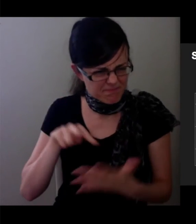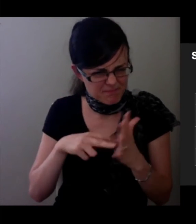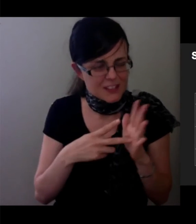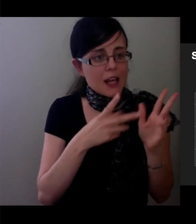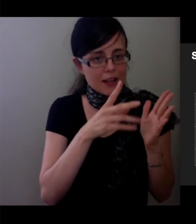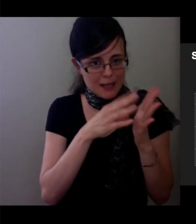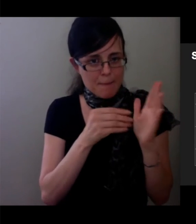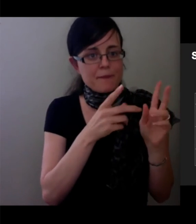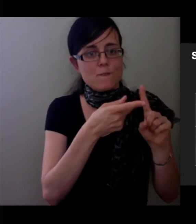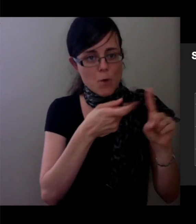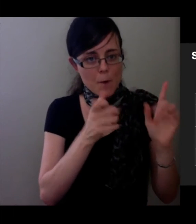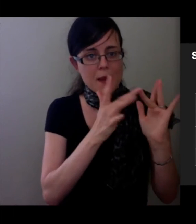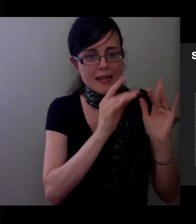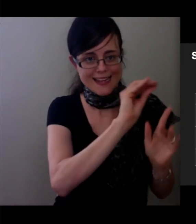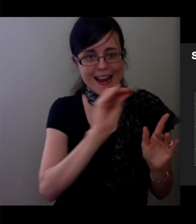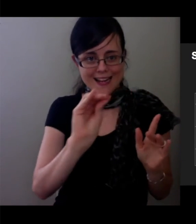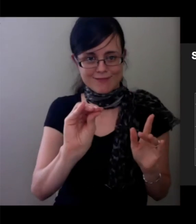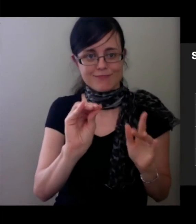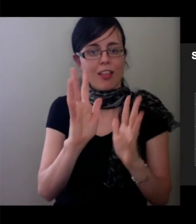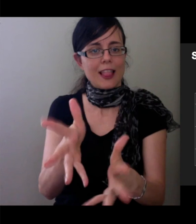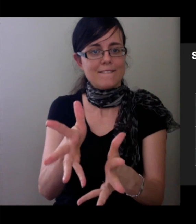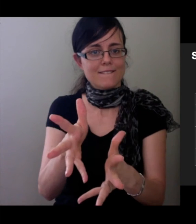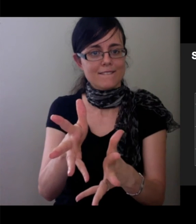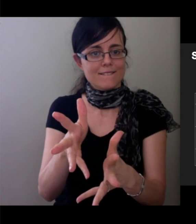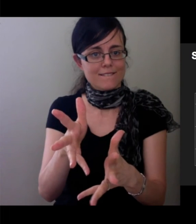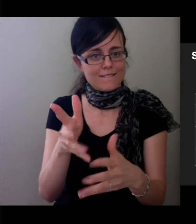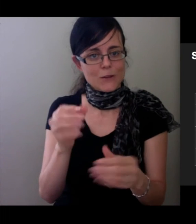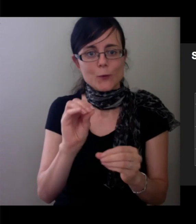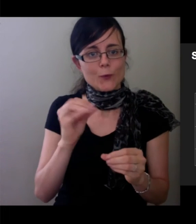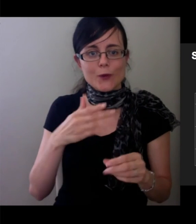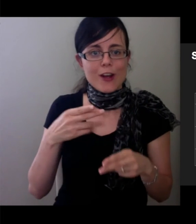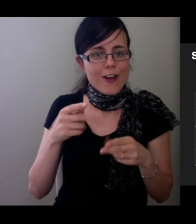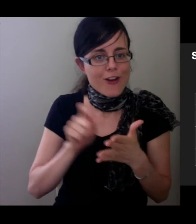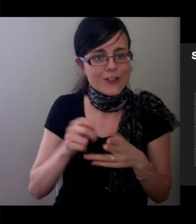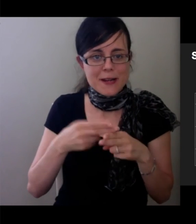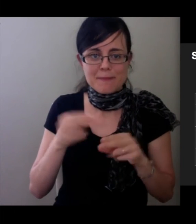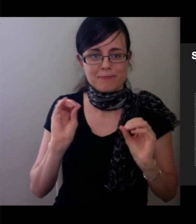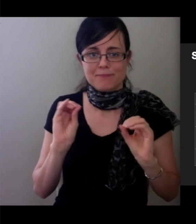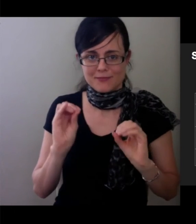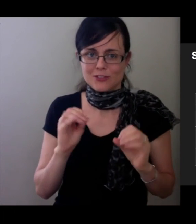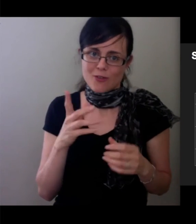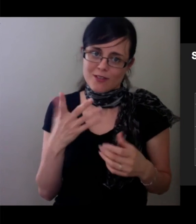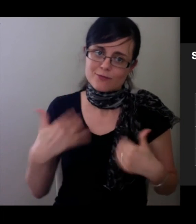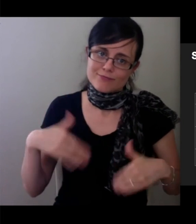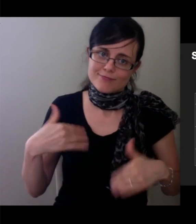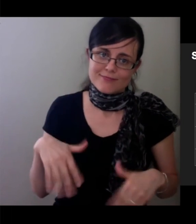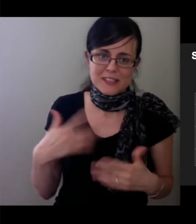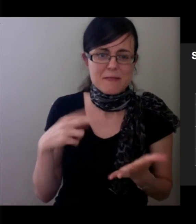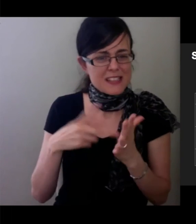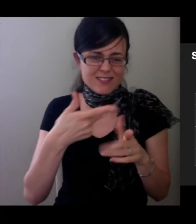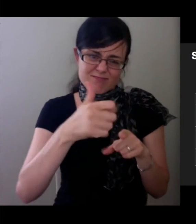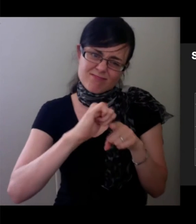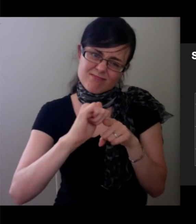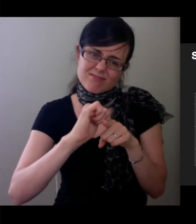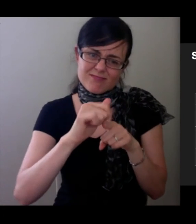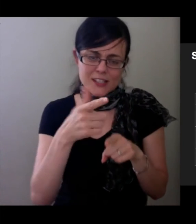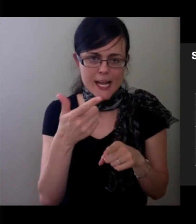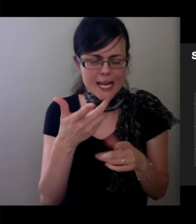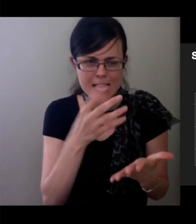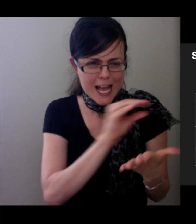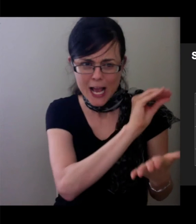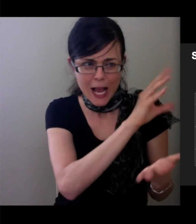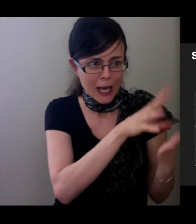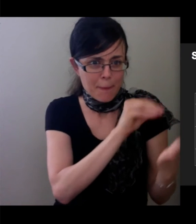of undergraduates and 24% of graduate. So what it meant was that they paraphrased or copied